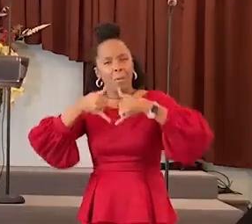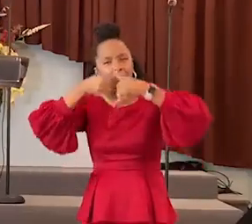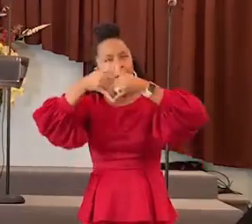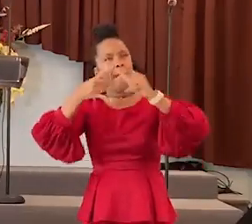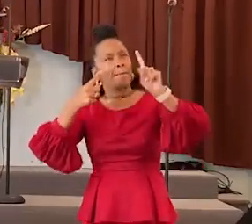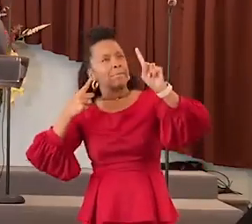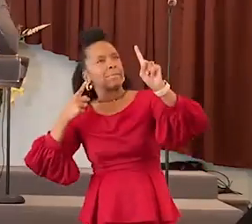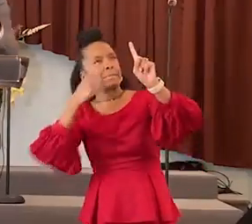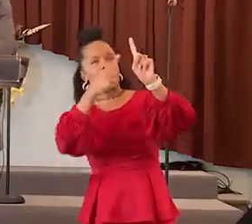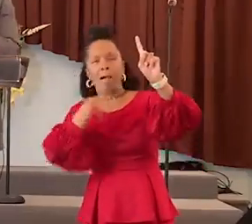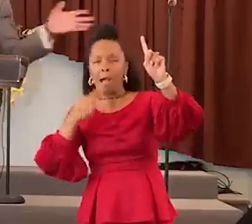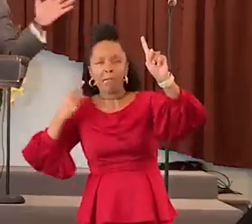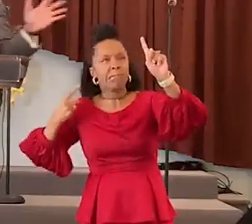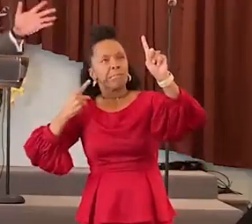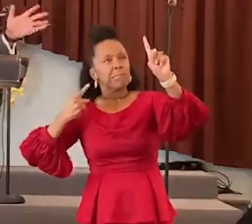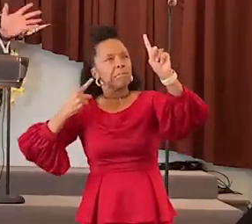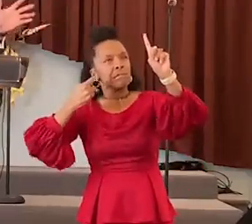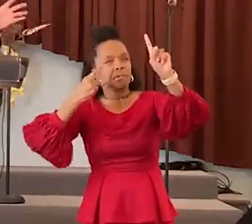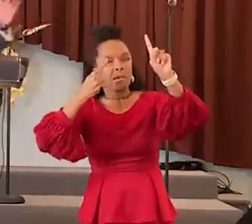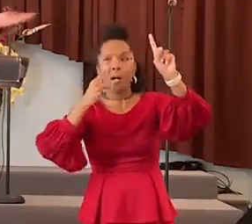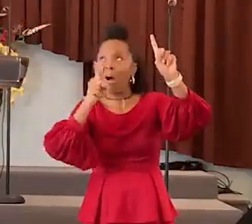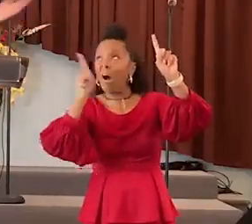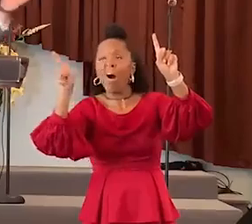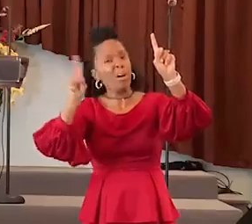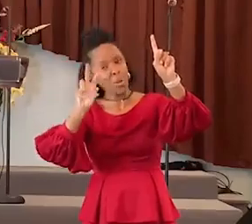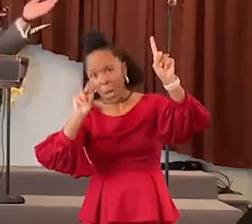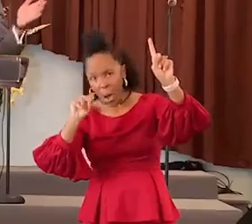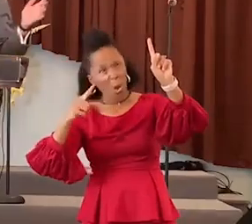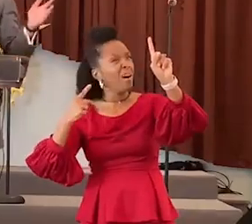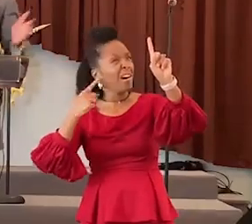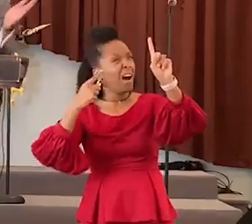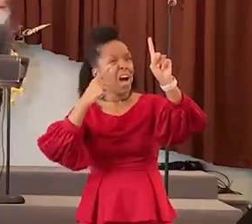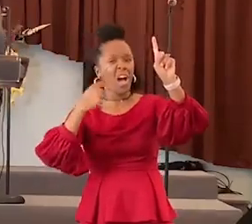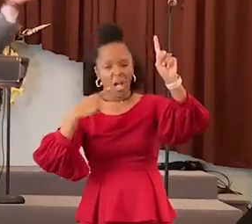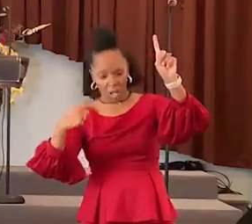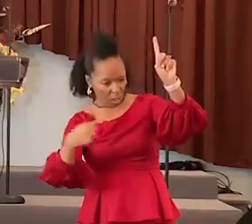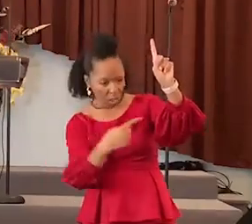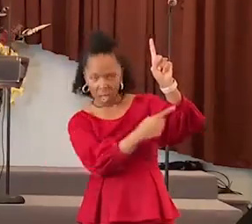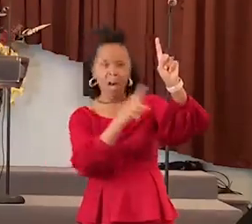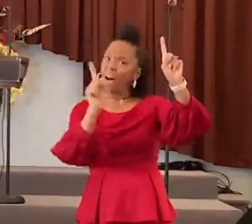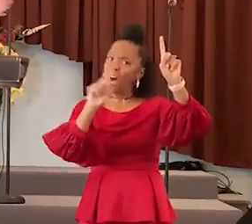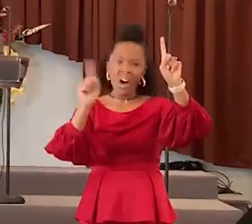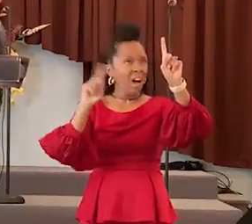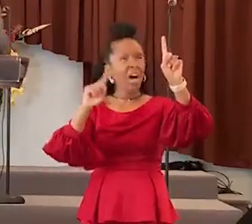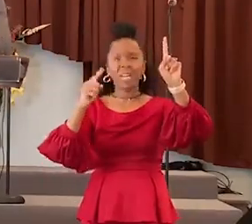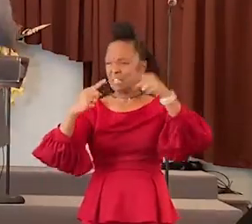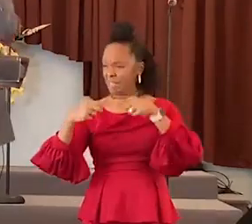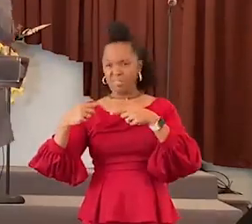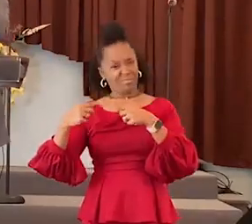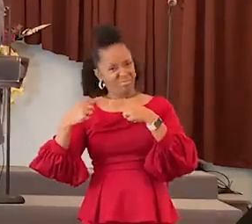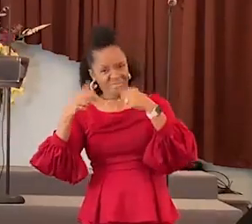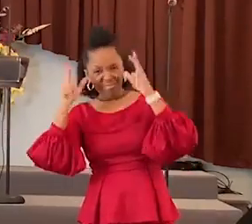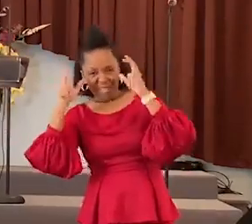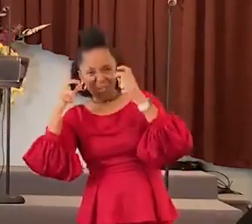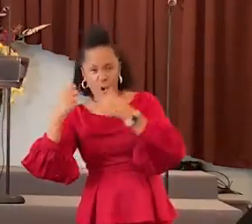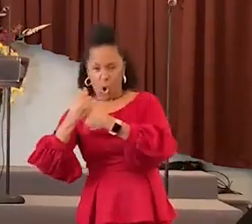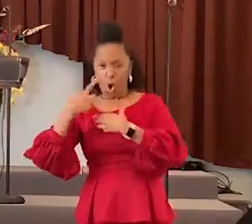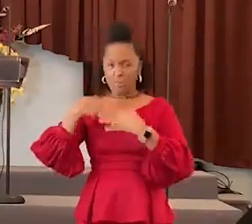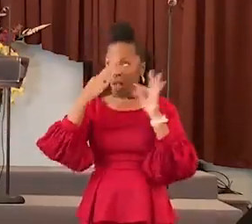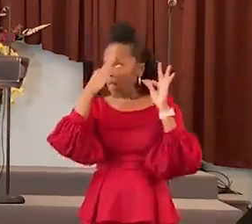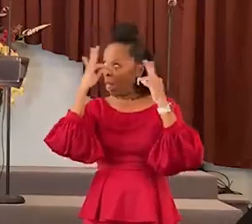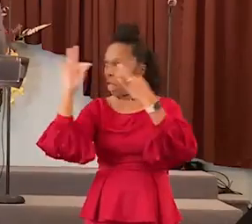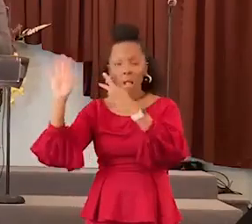in Christ Jesus. I will not detour. I will not reroute. I ain't gonna let the devil keep me off focus. I'm gonna stay